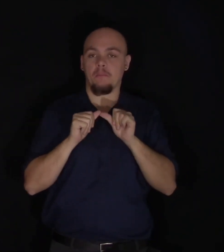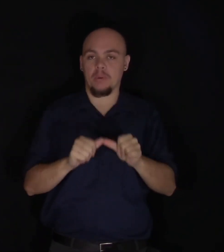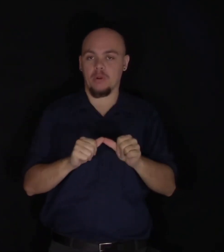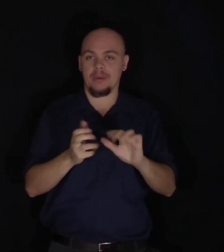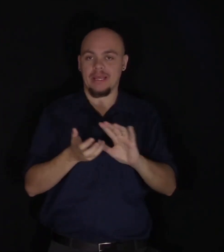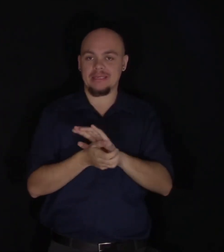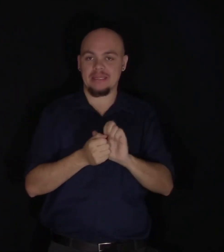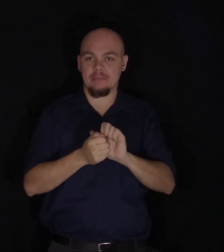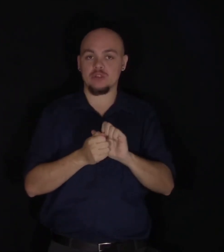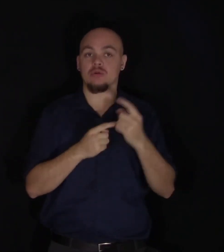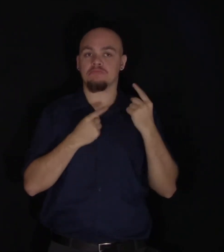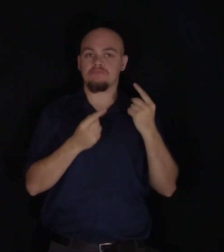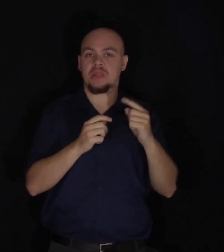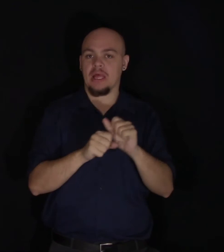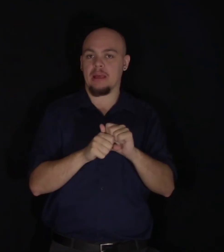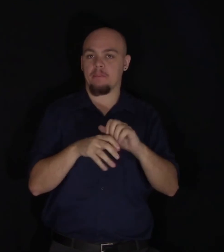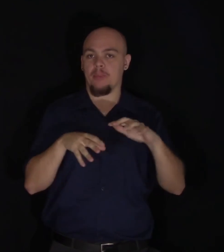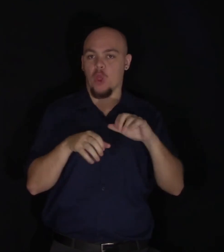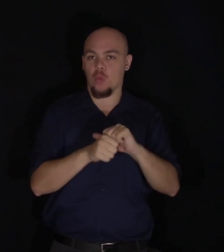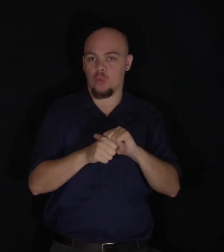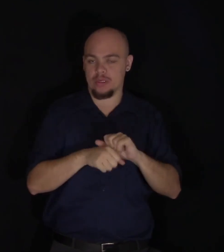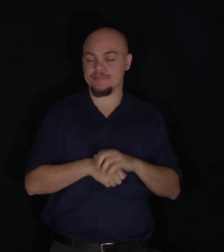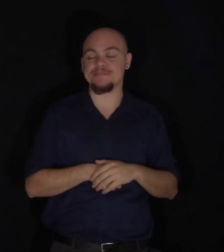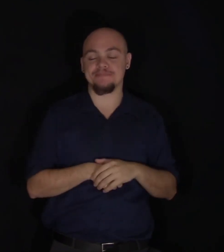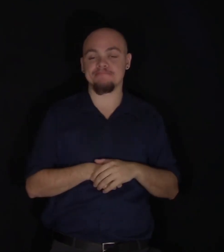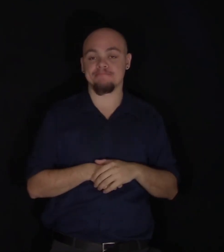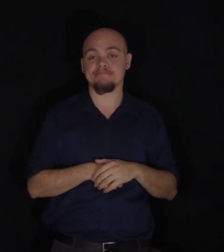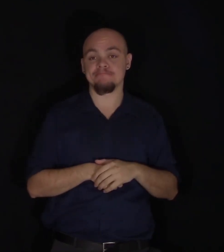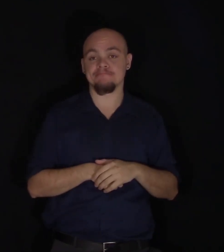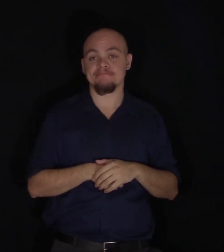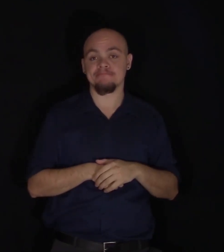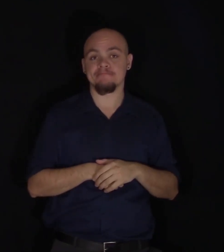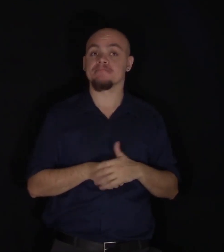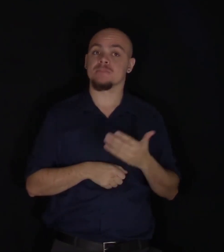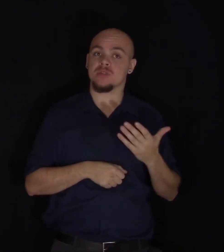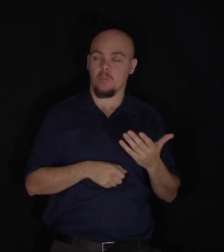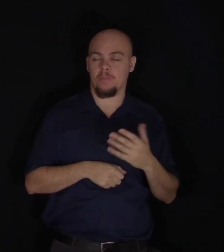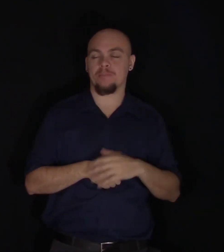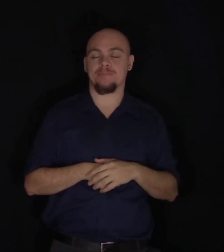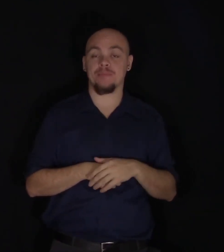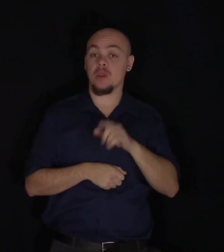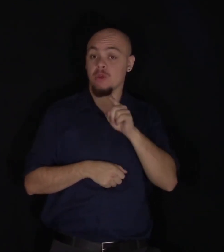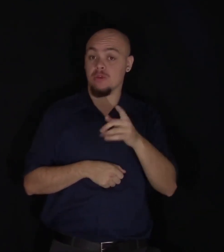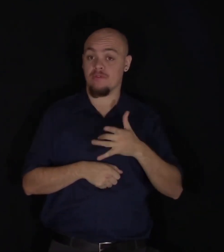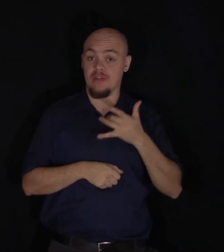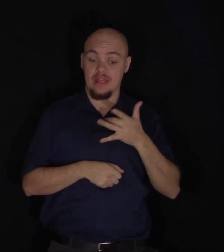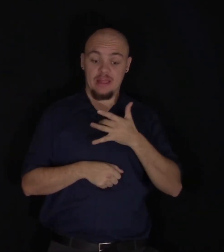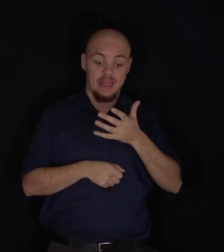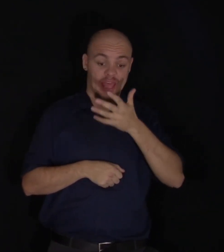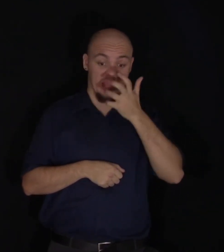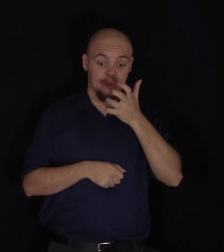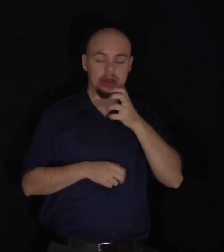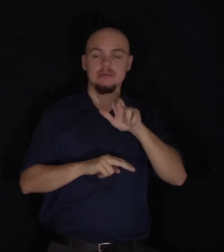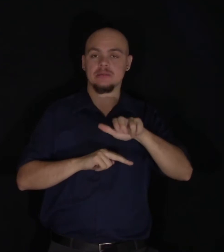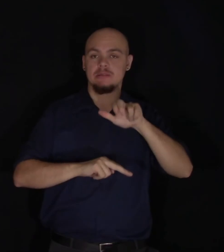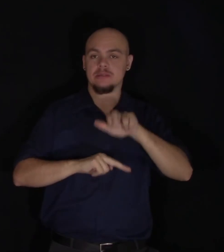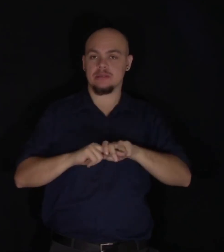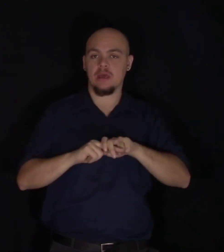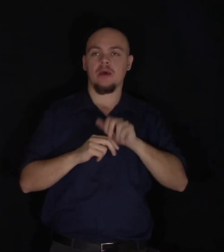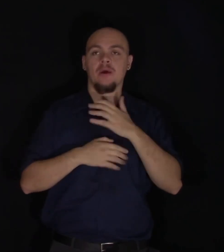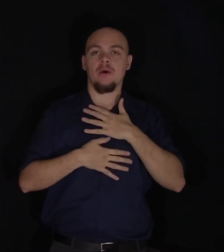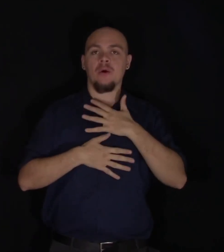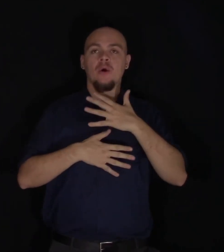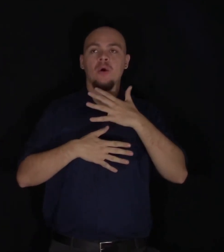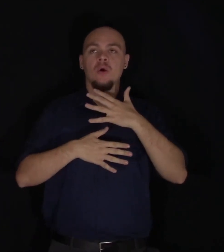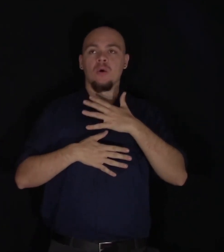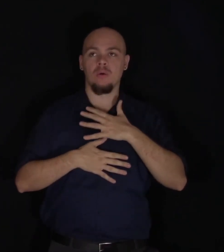it explodes. So, when you find yourself feeling angry, sit down, take a deep breath, and